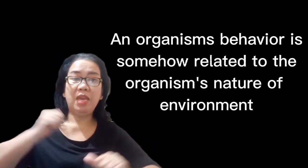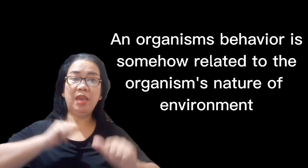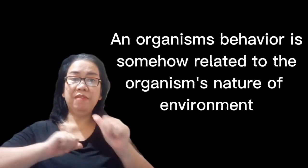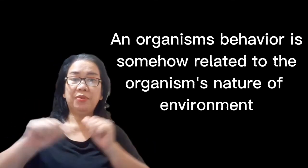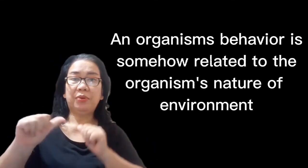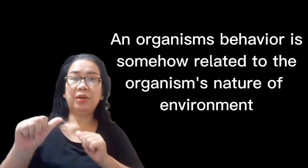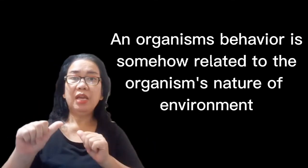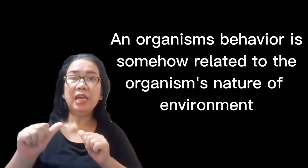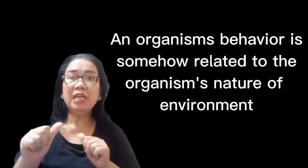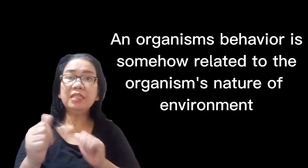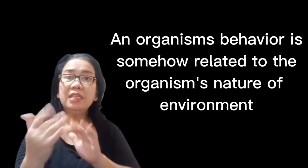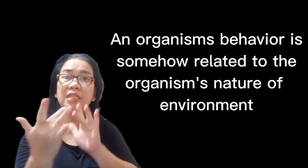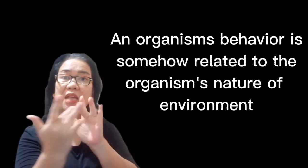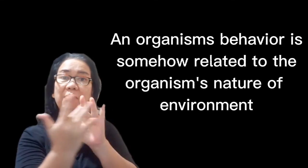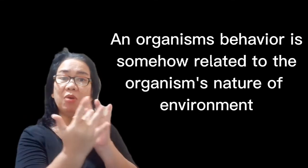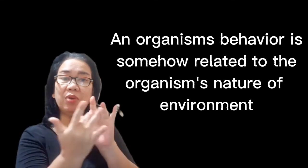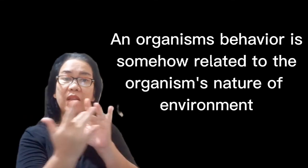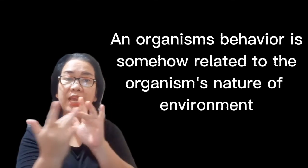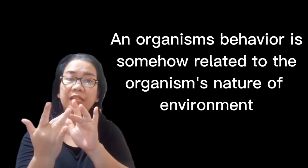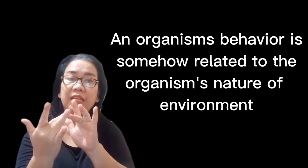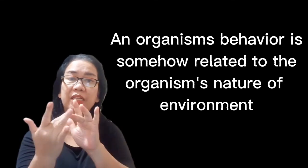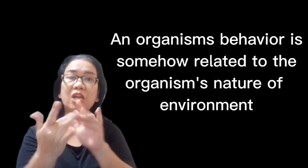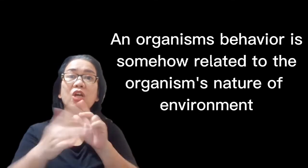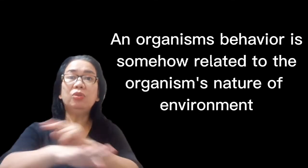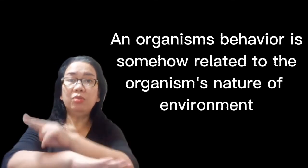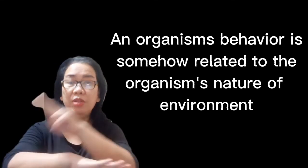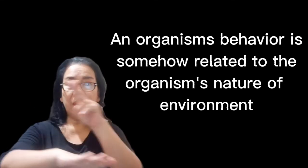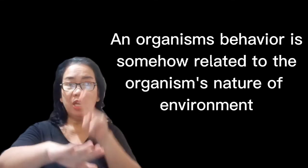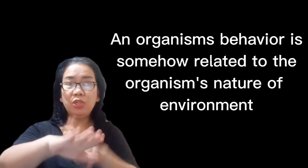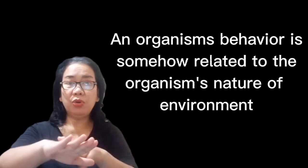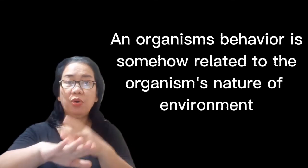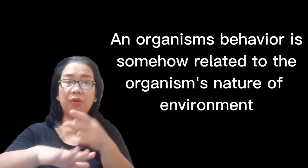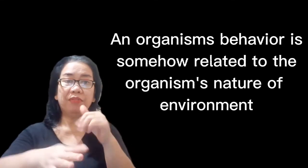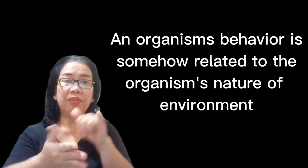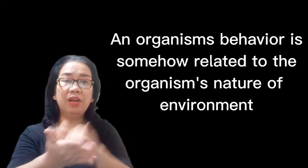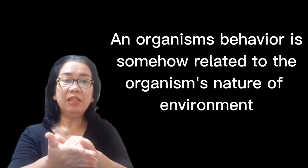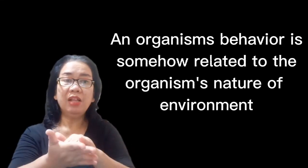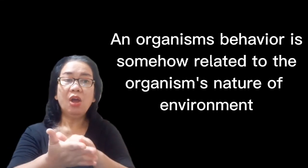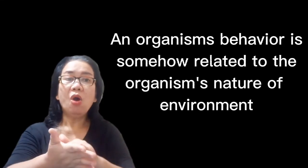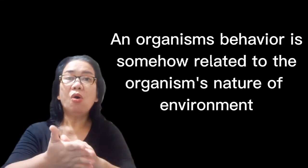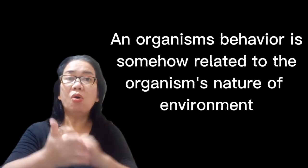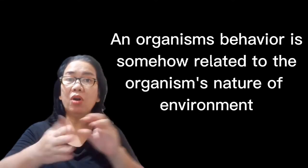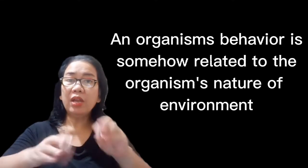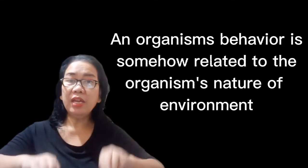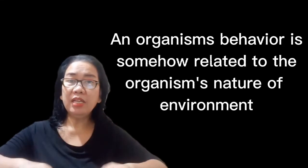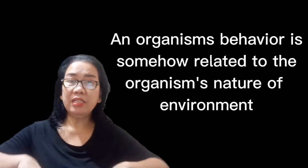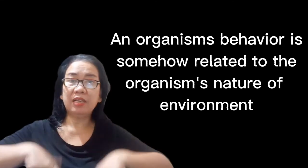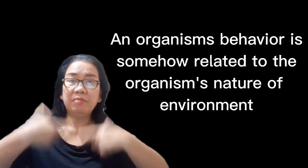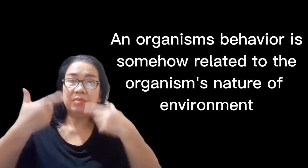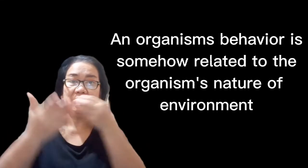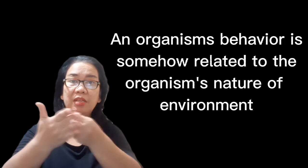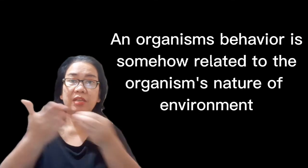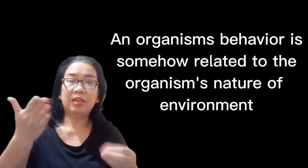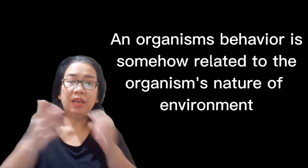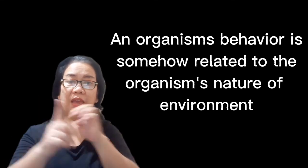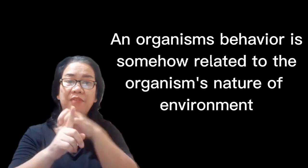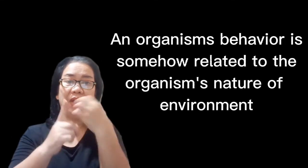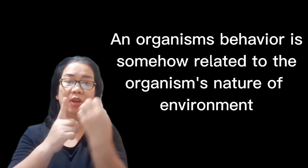of behavior is somehow related to the nature of that